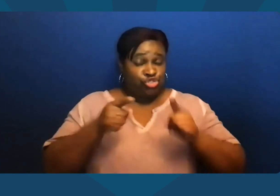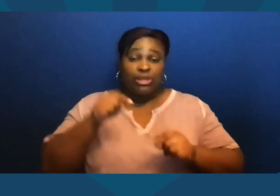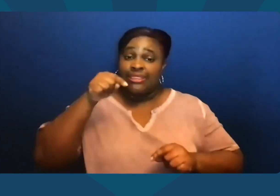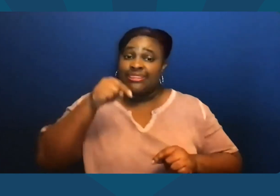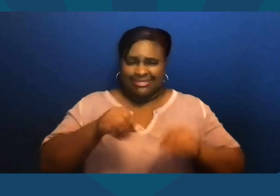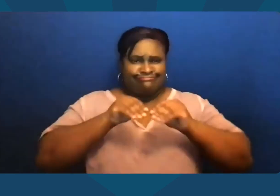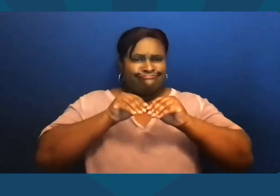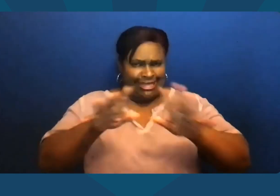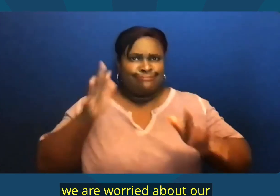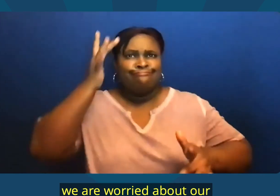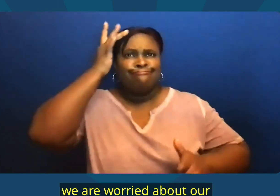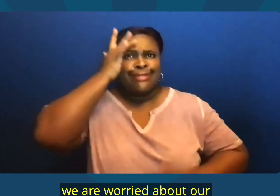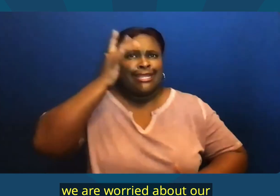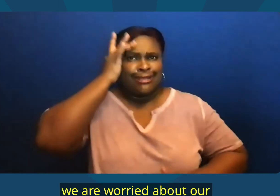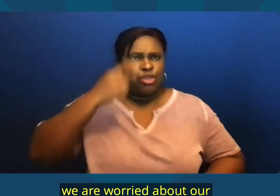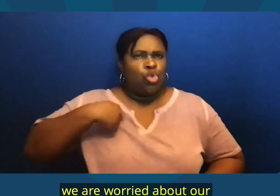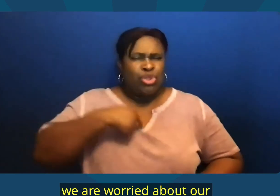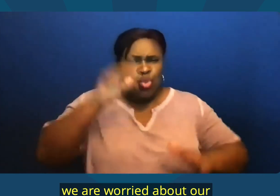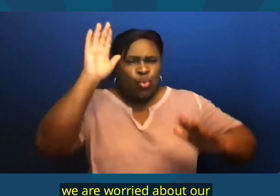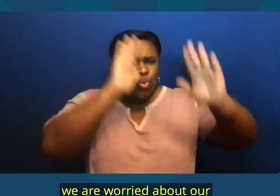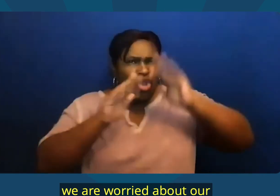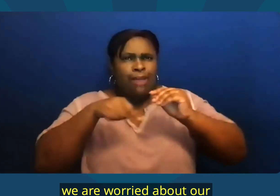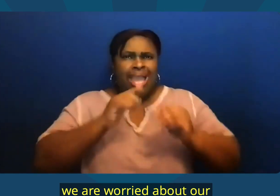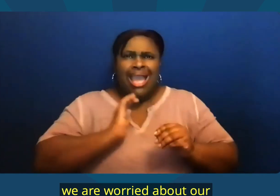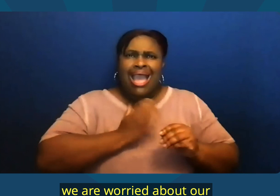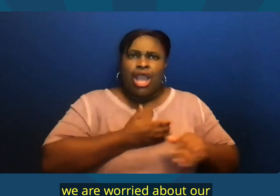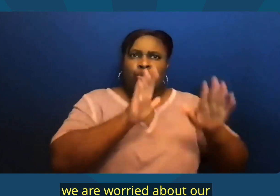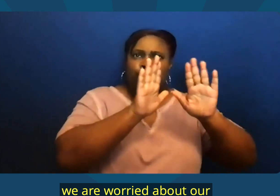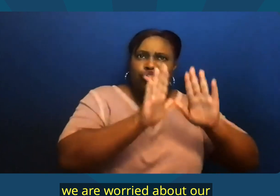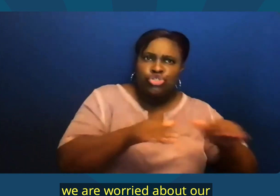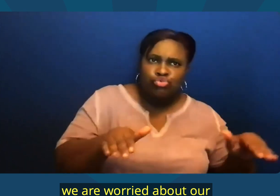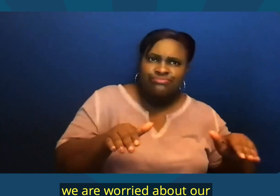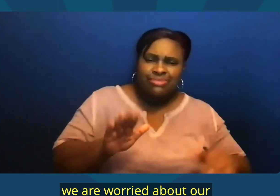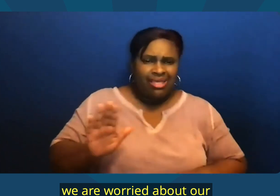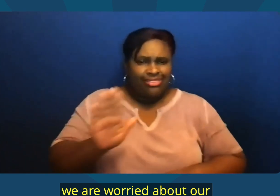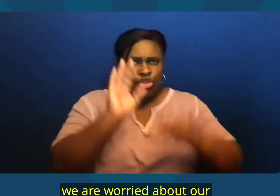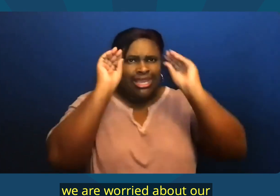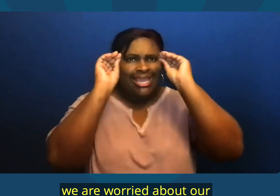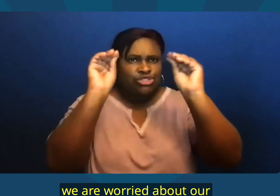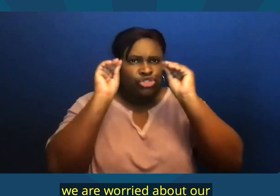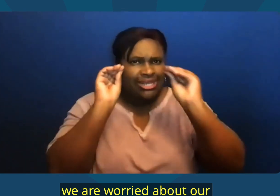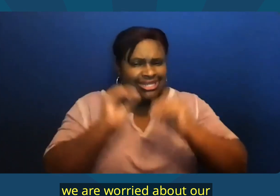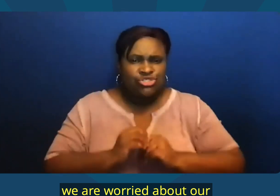During this pandemic, we are worried about our children and their education,